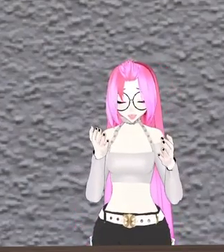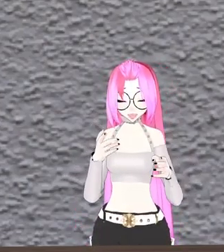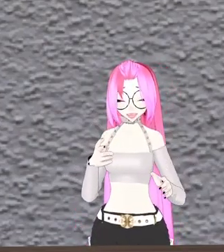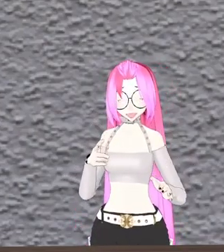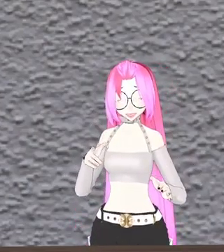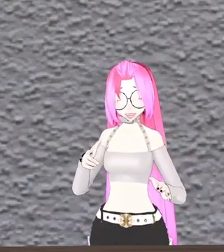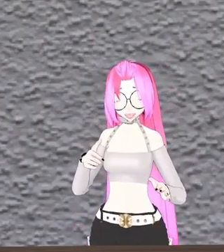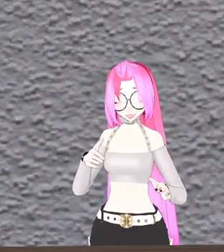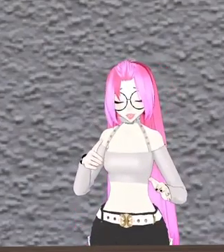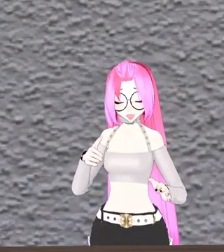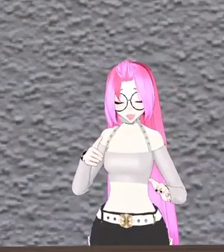know